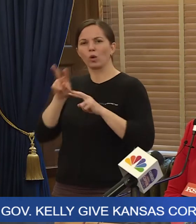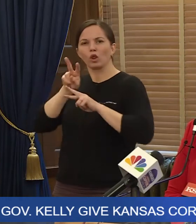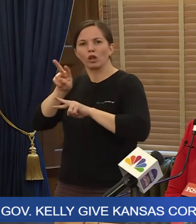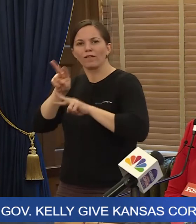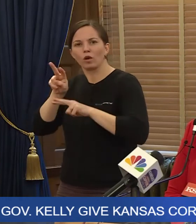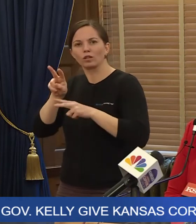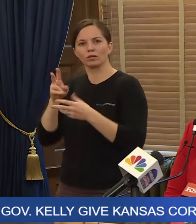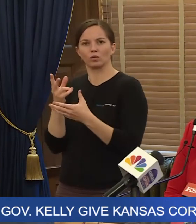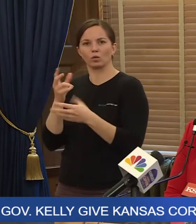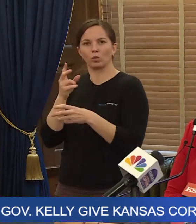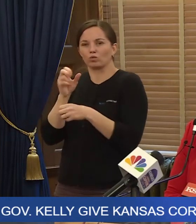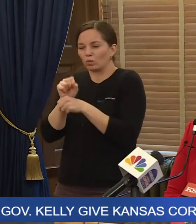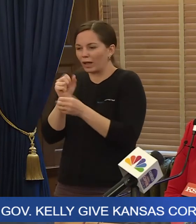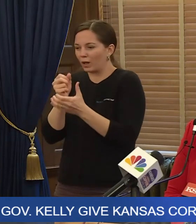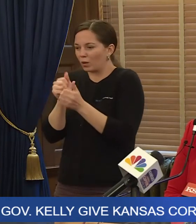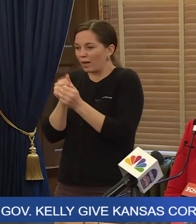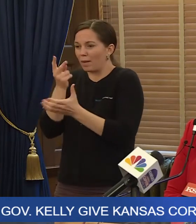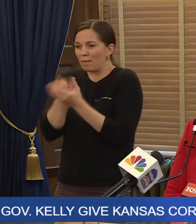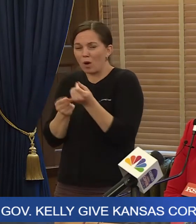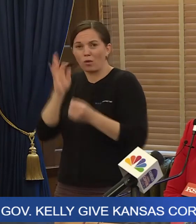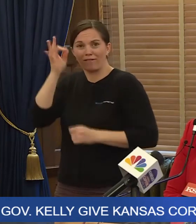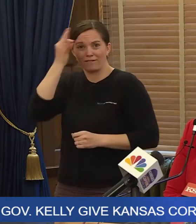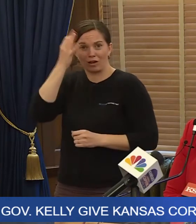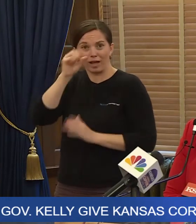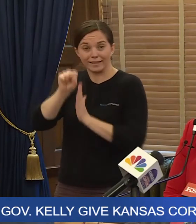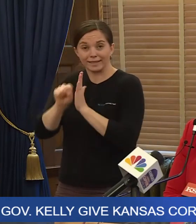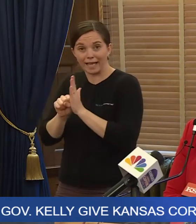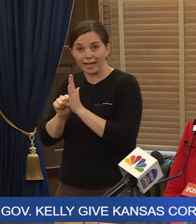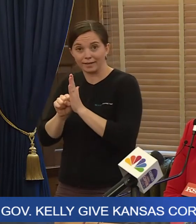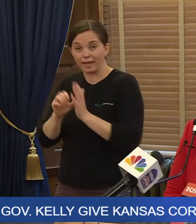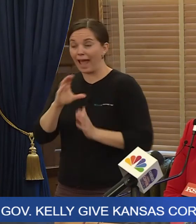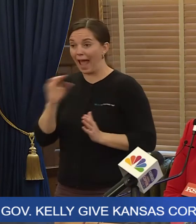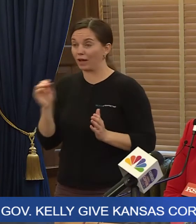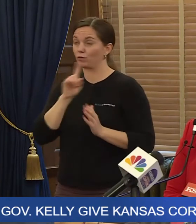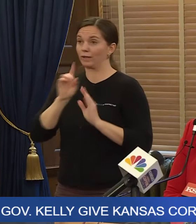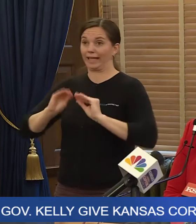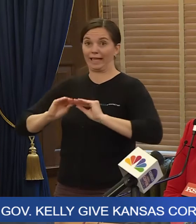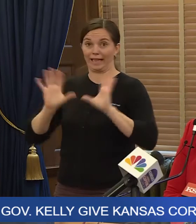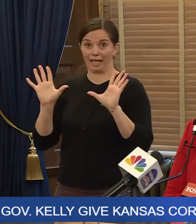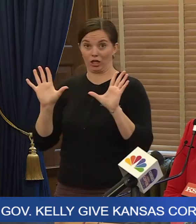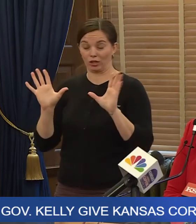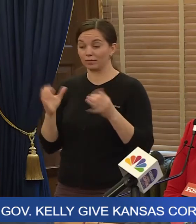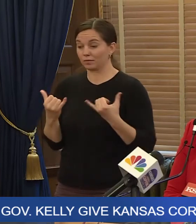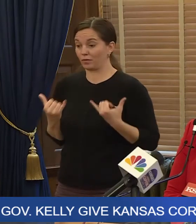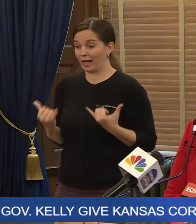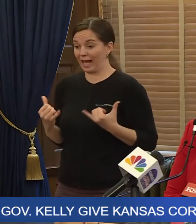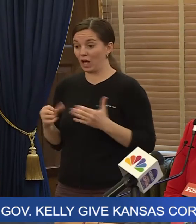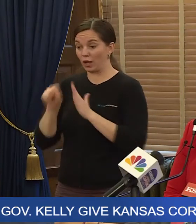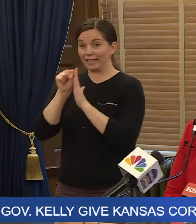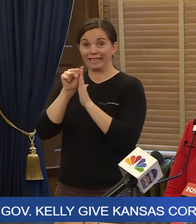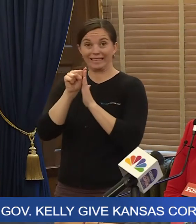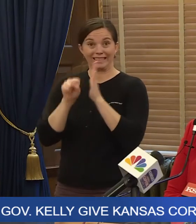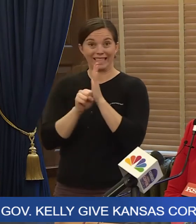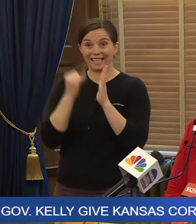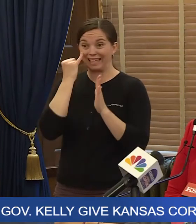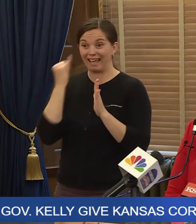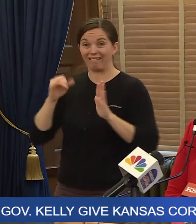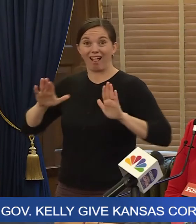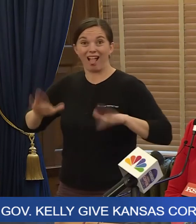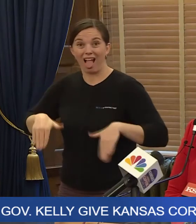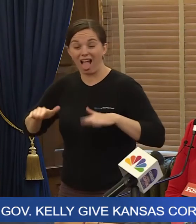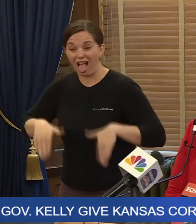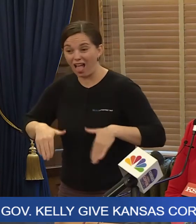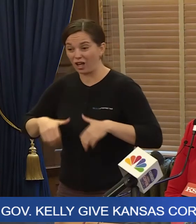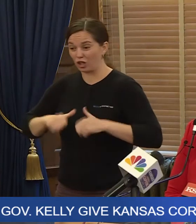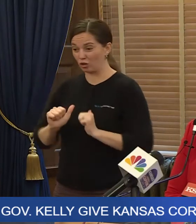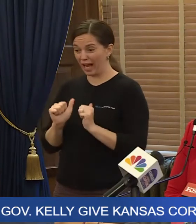the federal and state government to make this happen. One thing that is very clear is that states that have not invested in the digital infrastructure